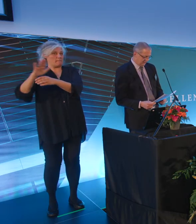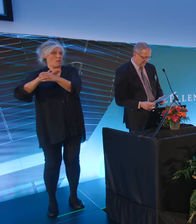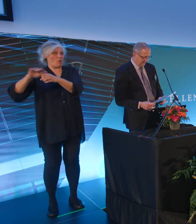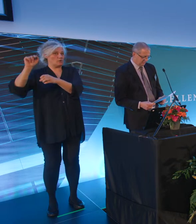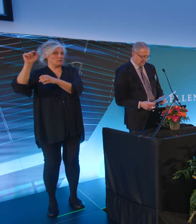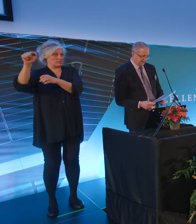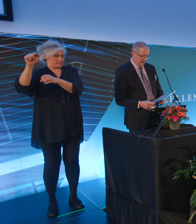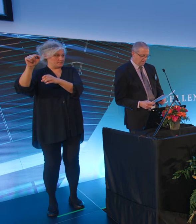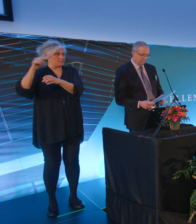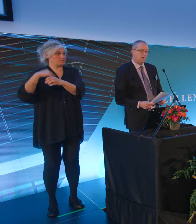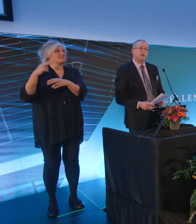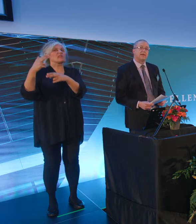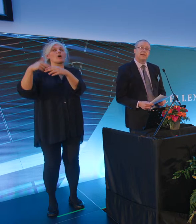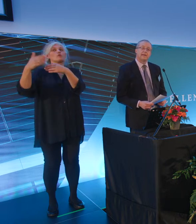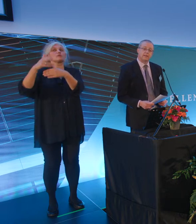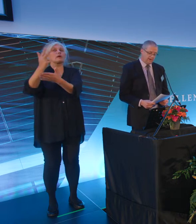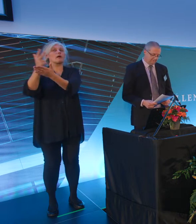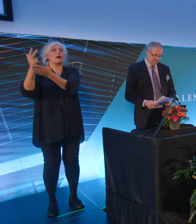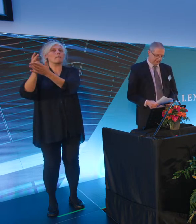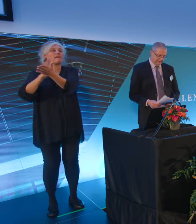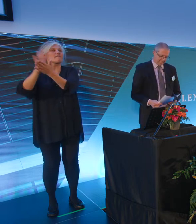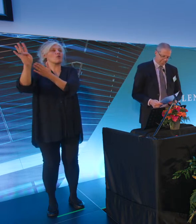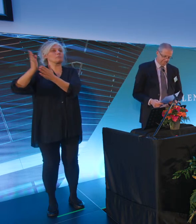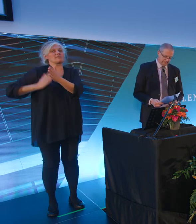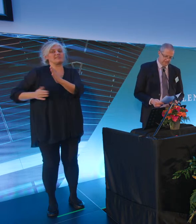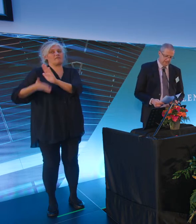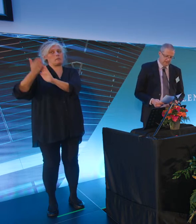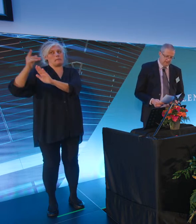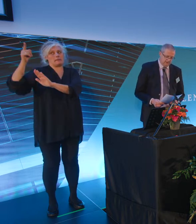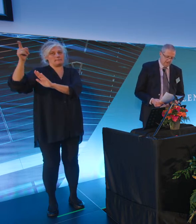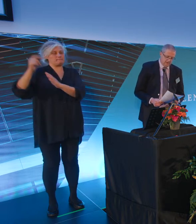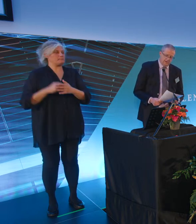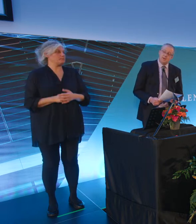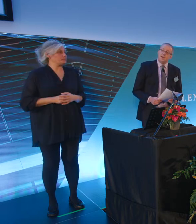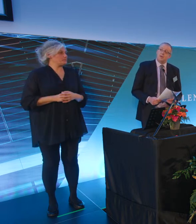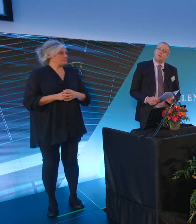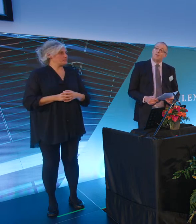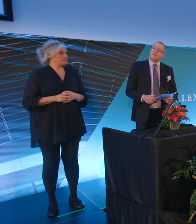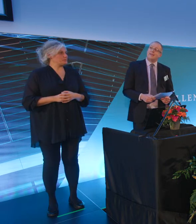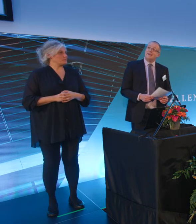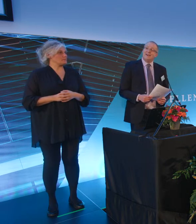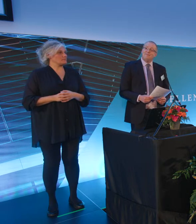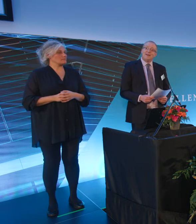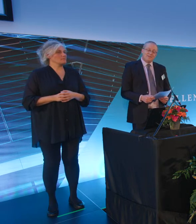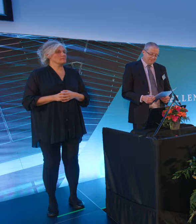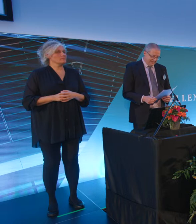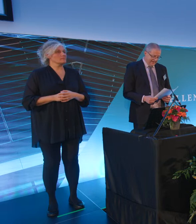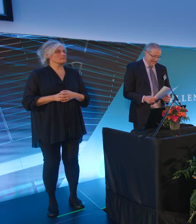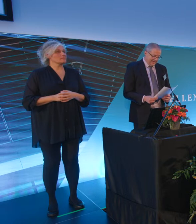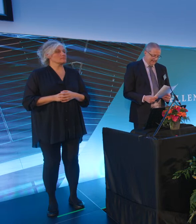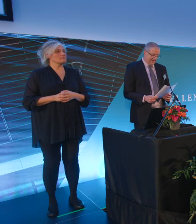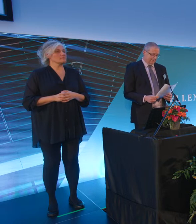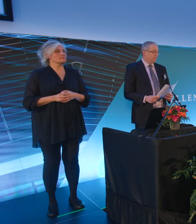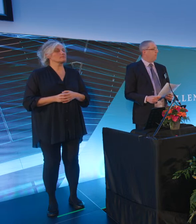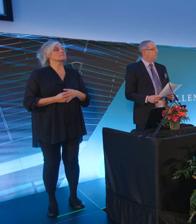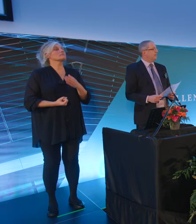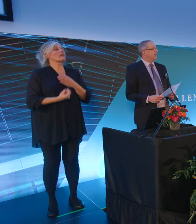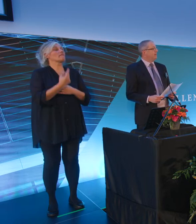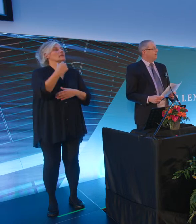beside car park 14 at the side of the building. So into the events of the day,